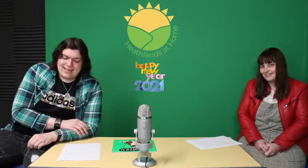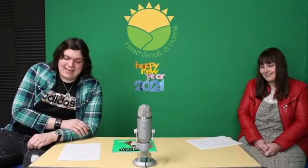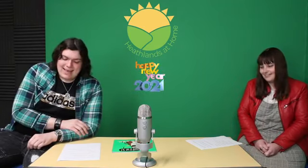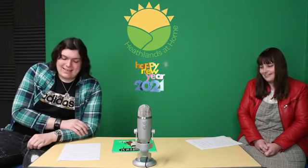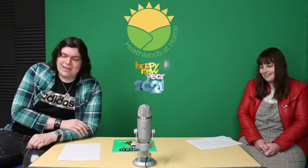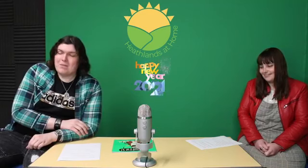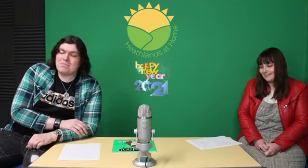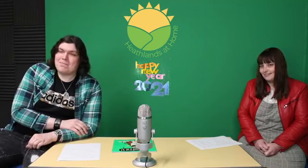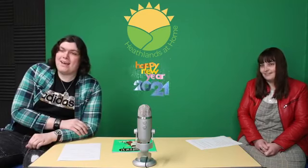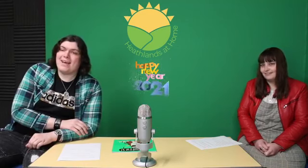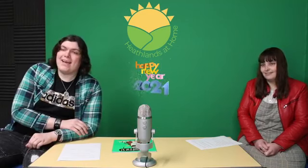and